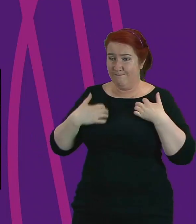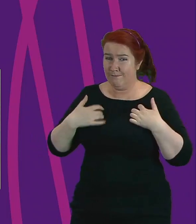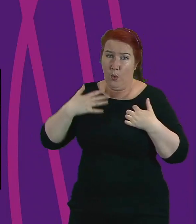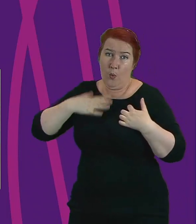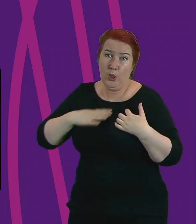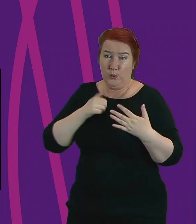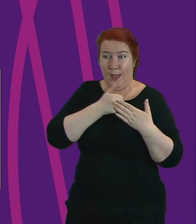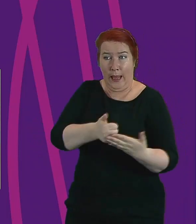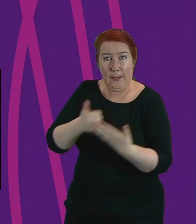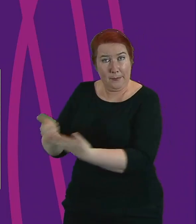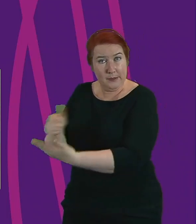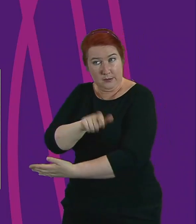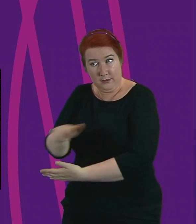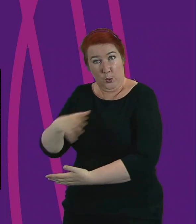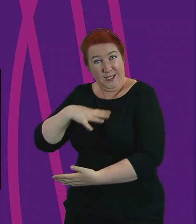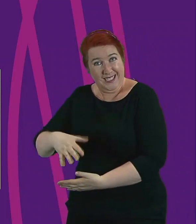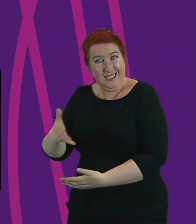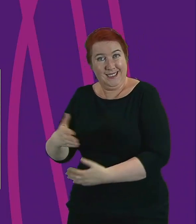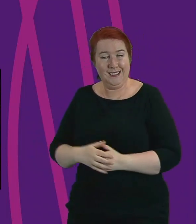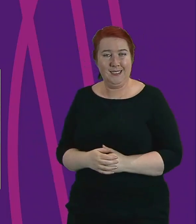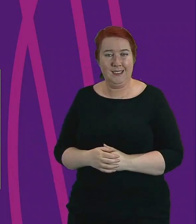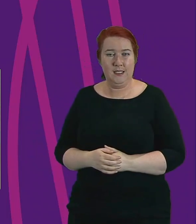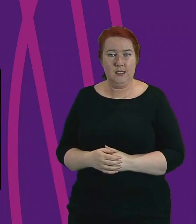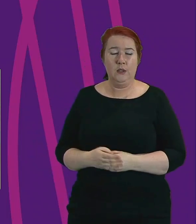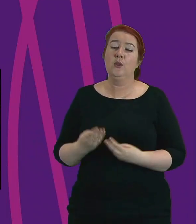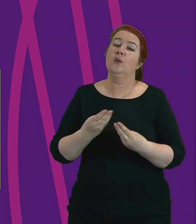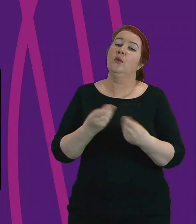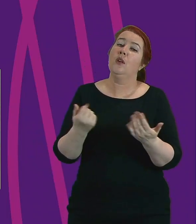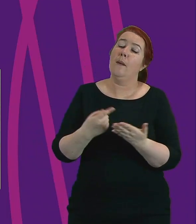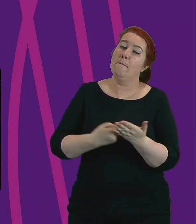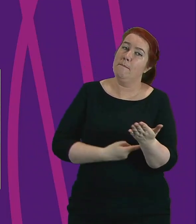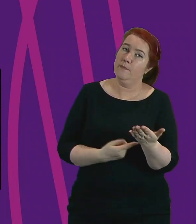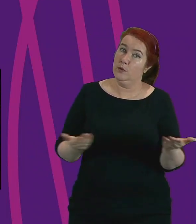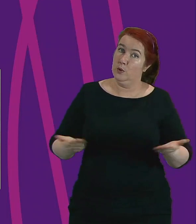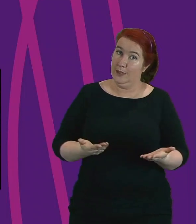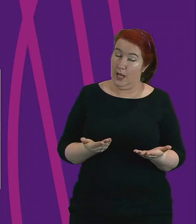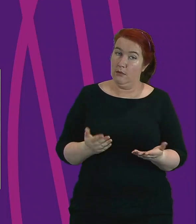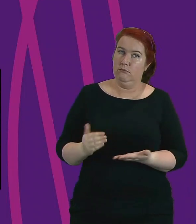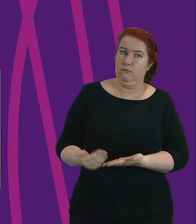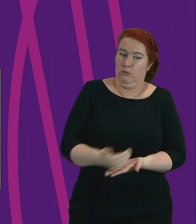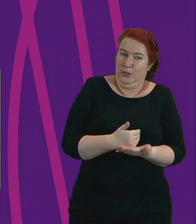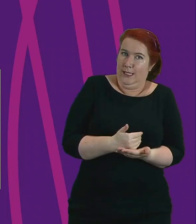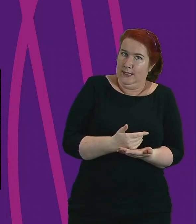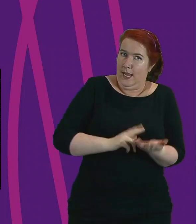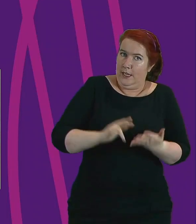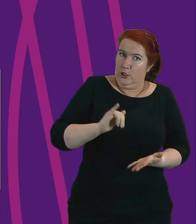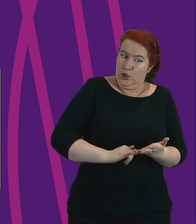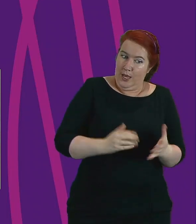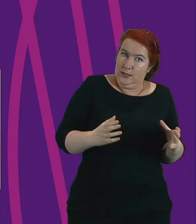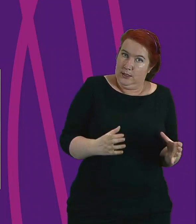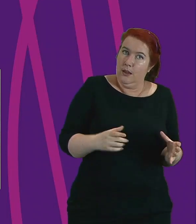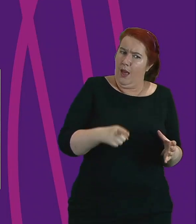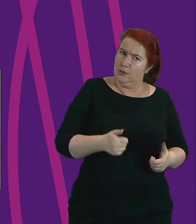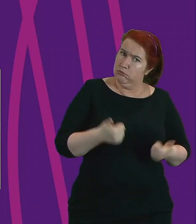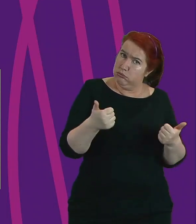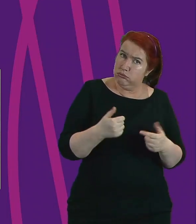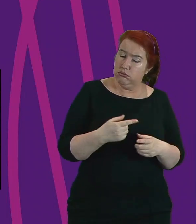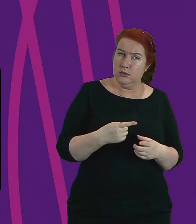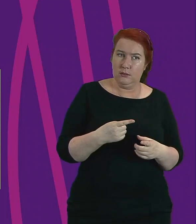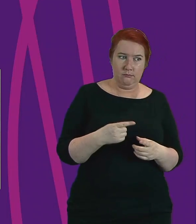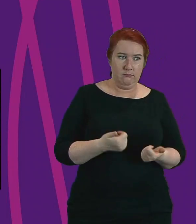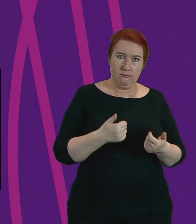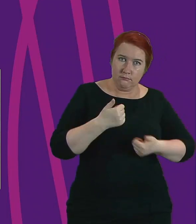help most. So some measures taken to protect our NHS during the crisis can have a positive and lasting effect on how services are